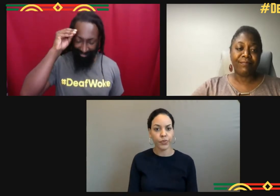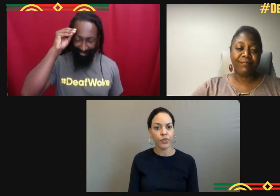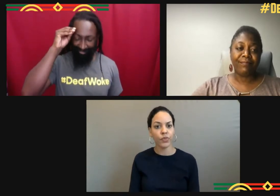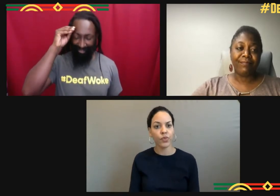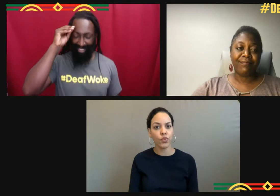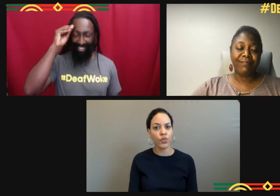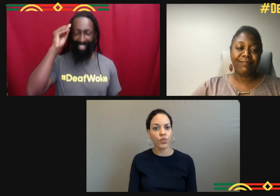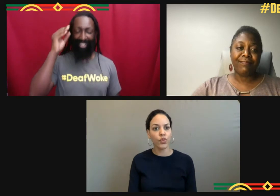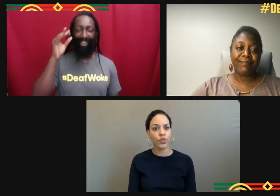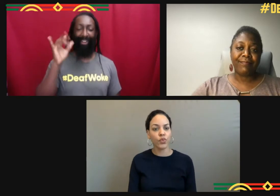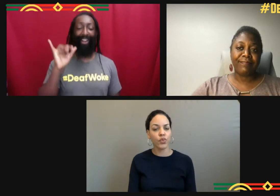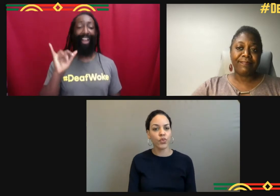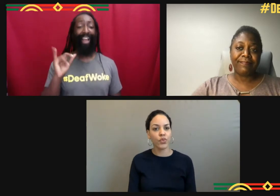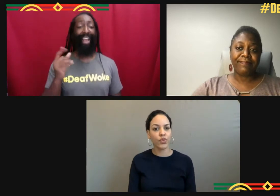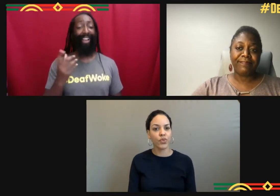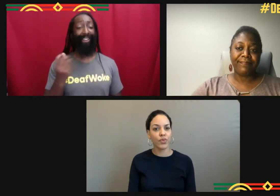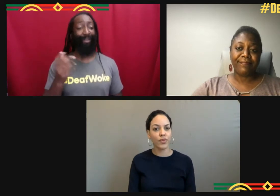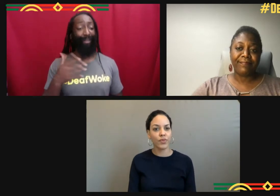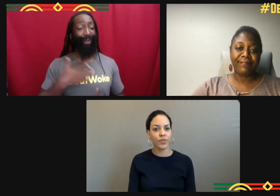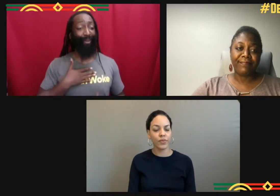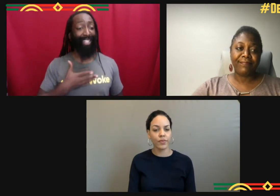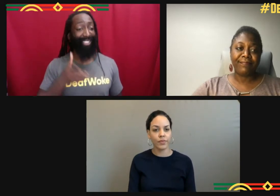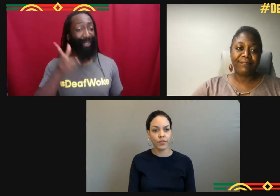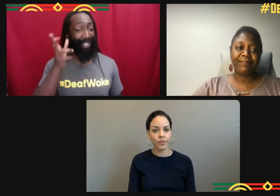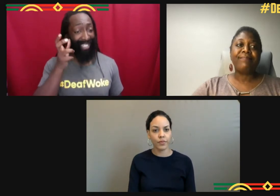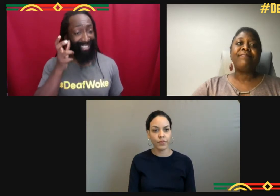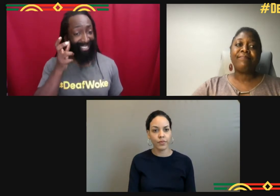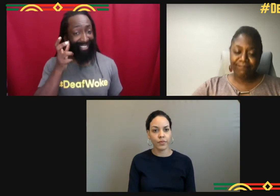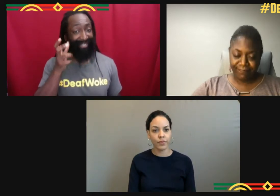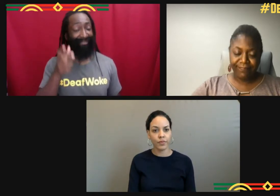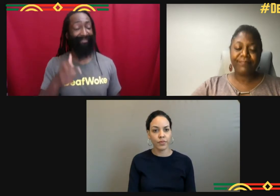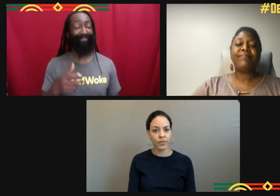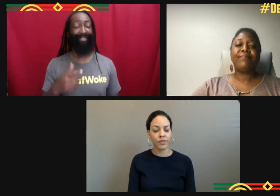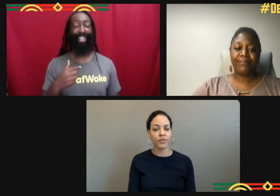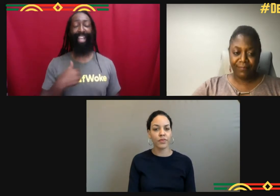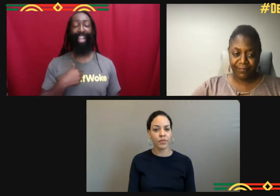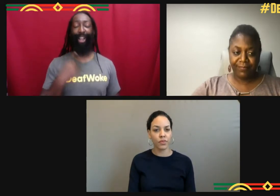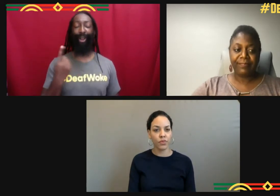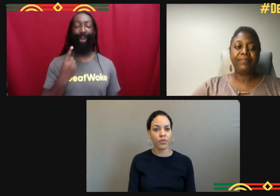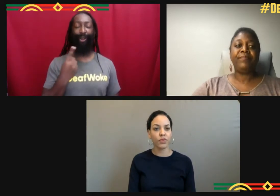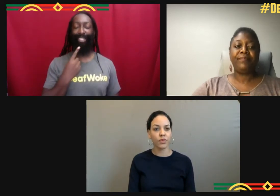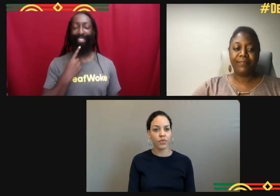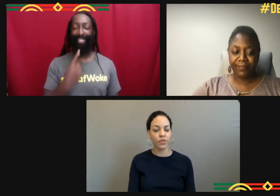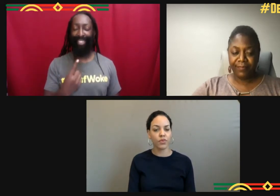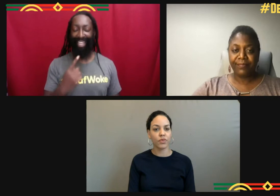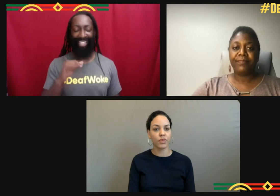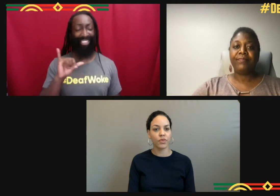Yeah, and you know, you had mentioned something earlier that they have to be willing to learn, willing to listen.